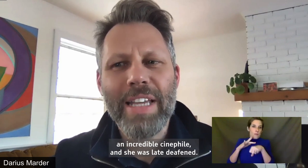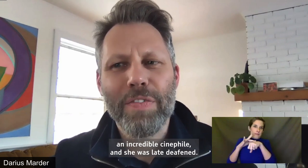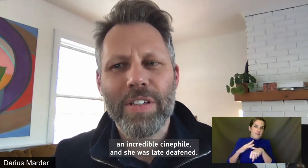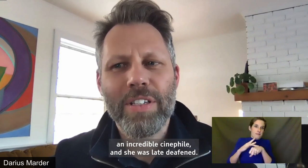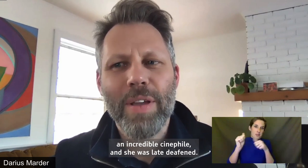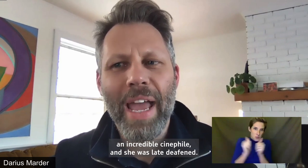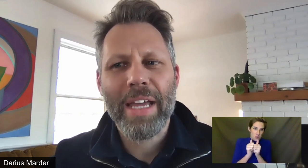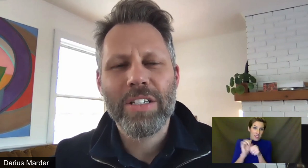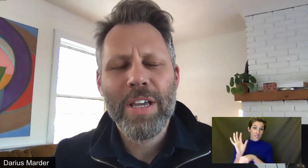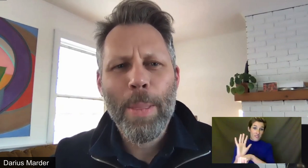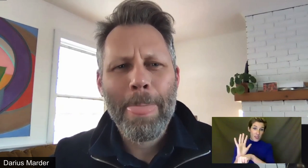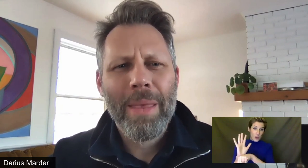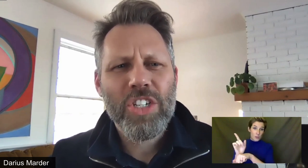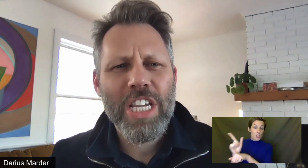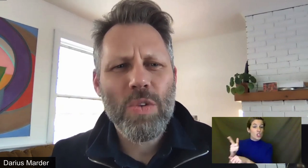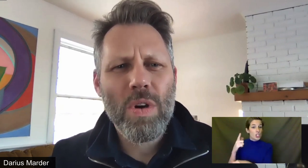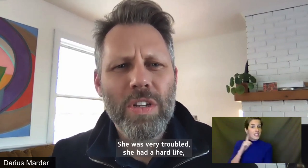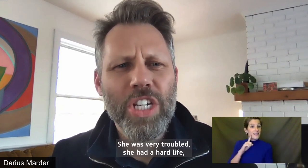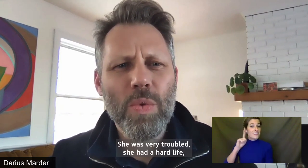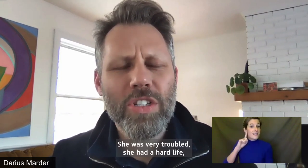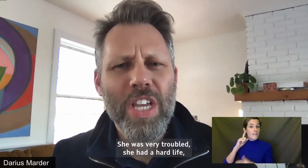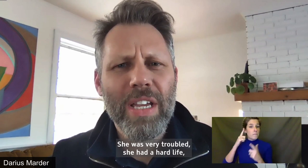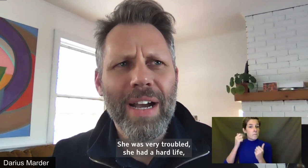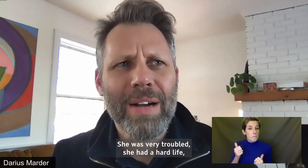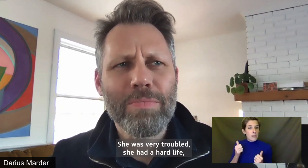was late deafened, and